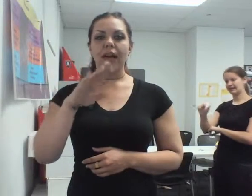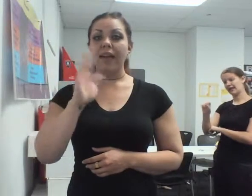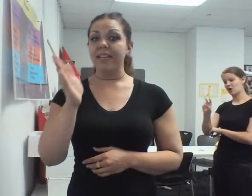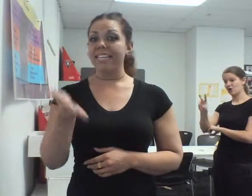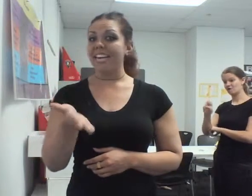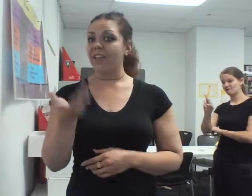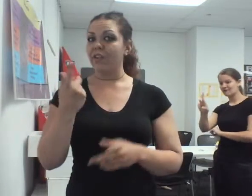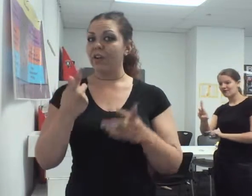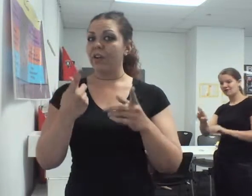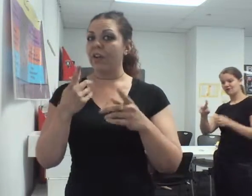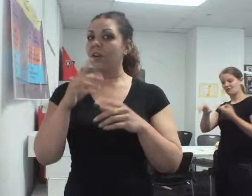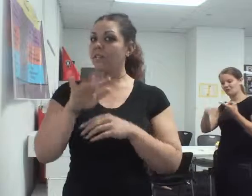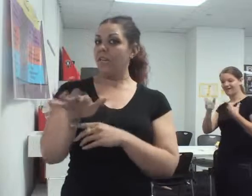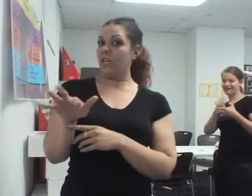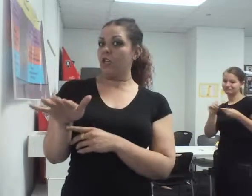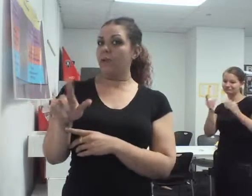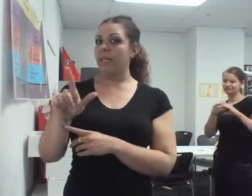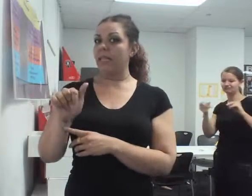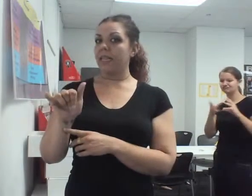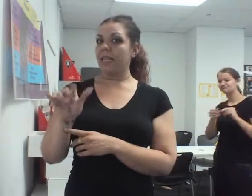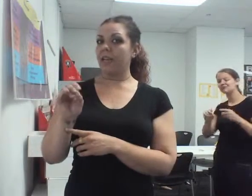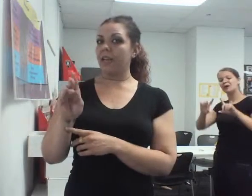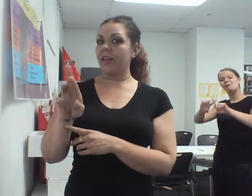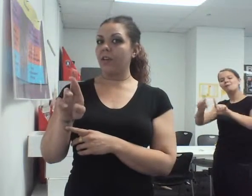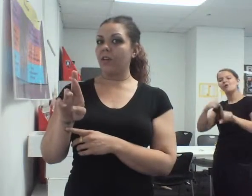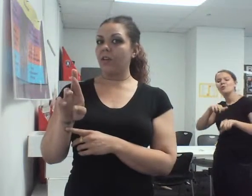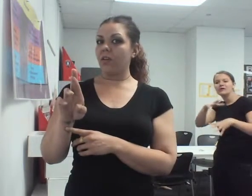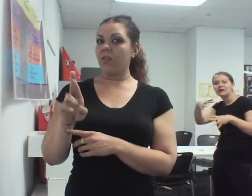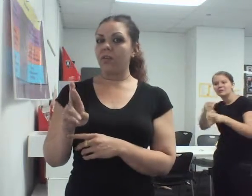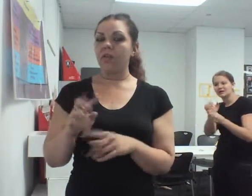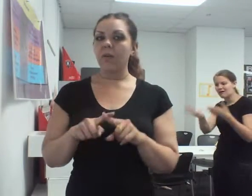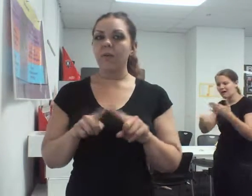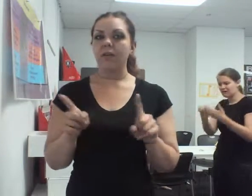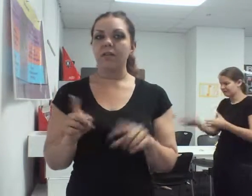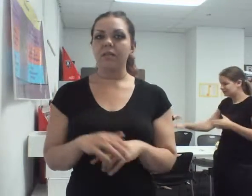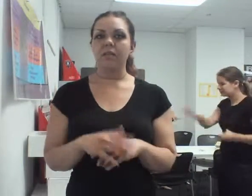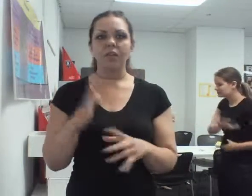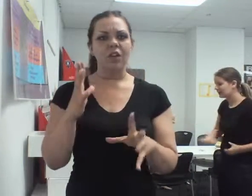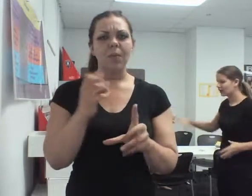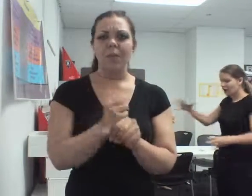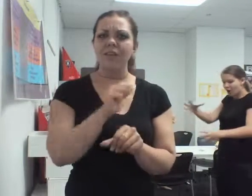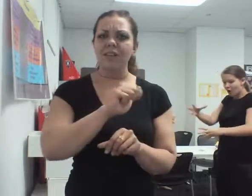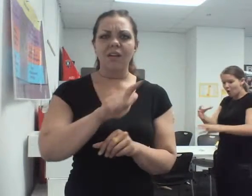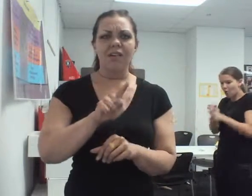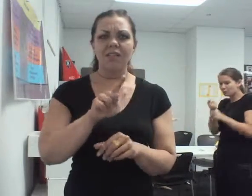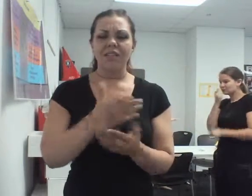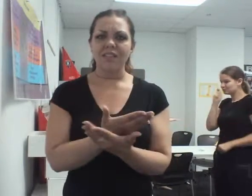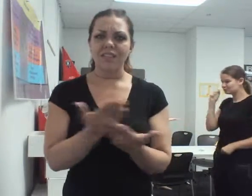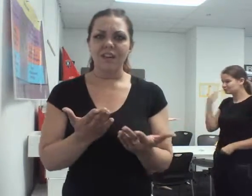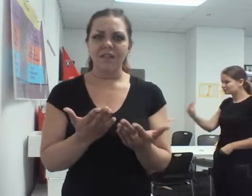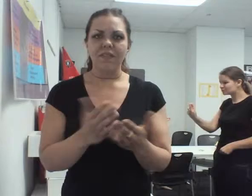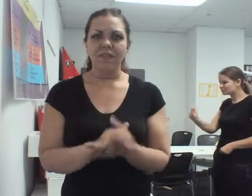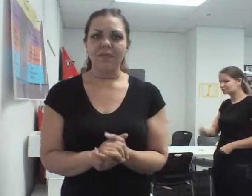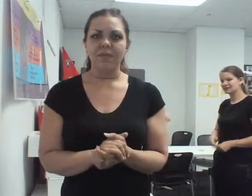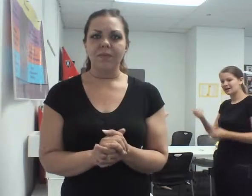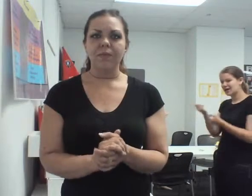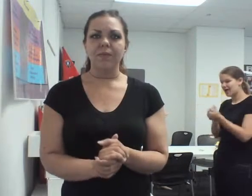told you my story, but we're compressing all that spatial stuff. Short, sweet, to the point, everybody who's hearing in the room now